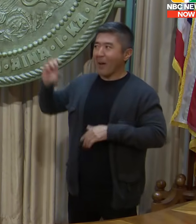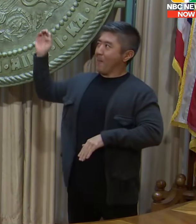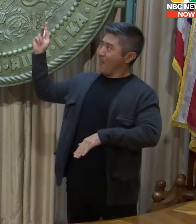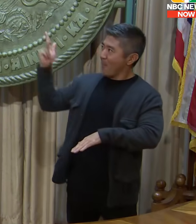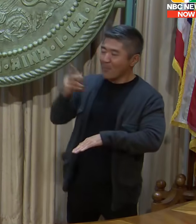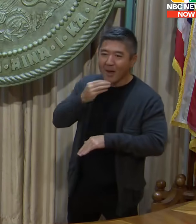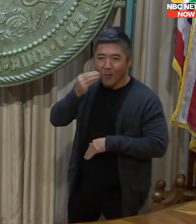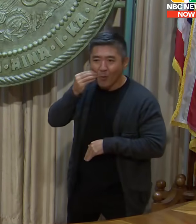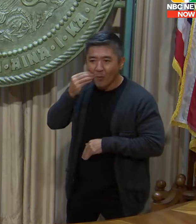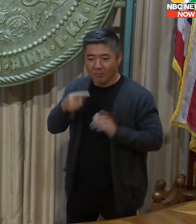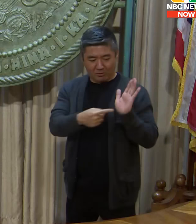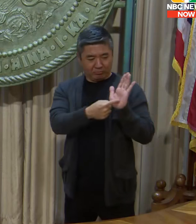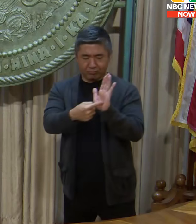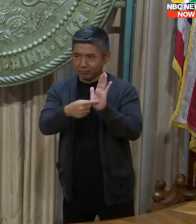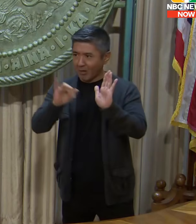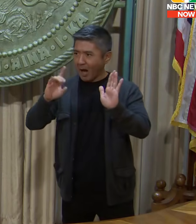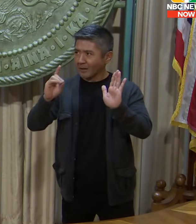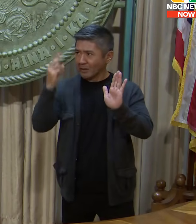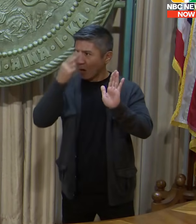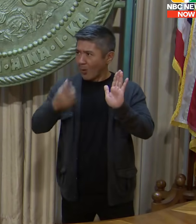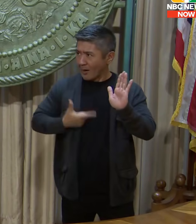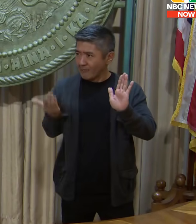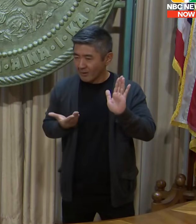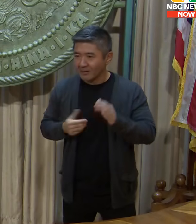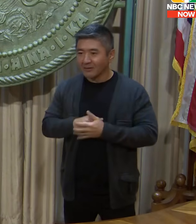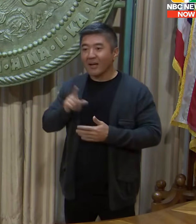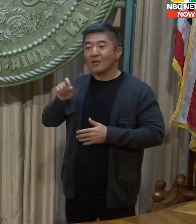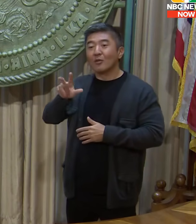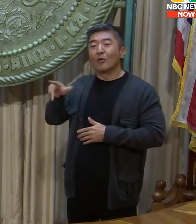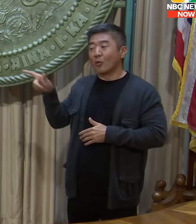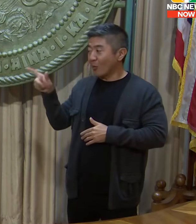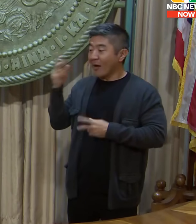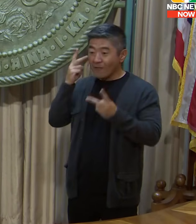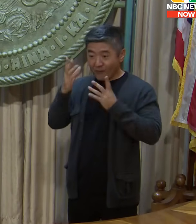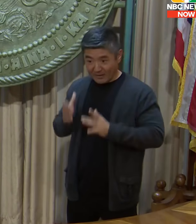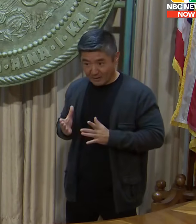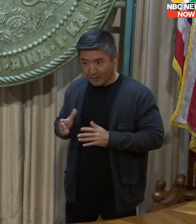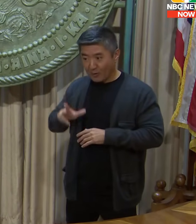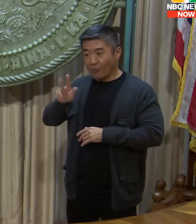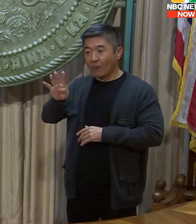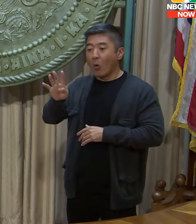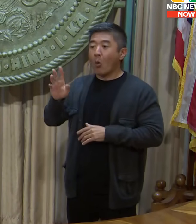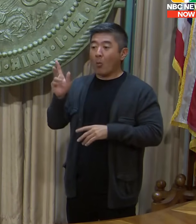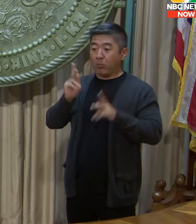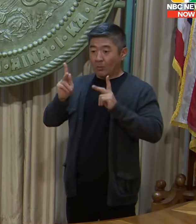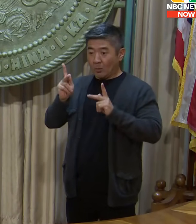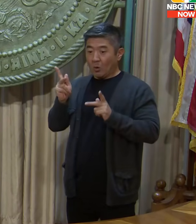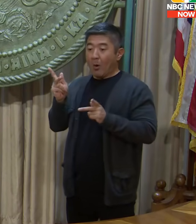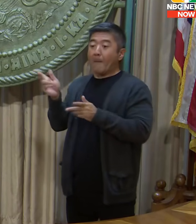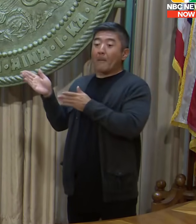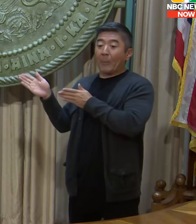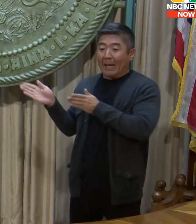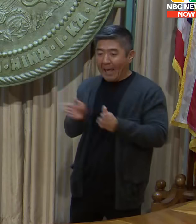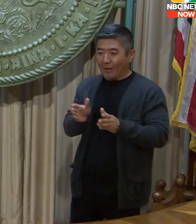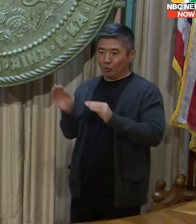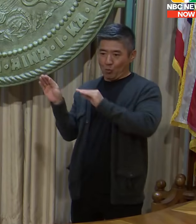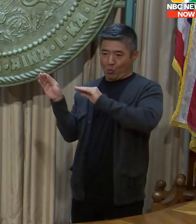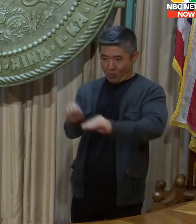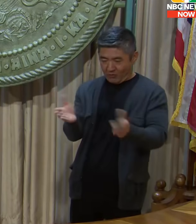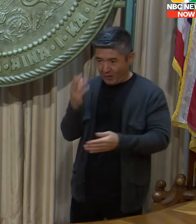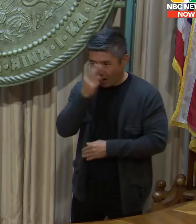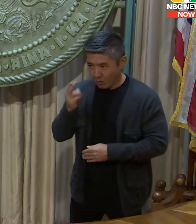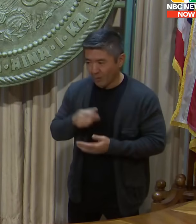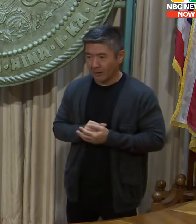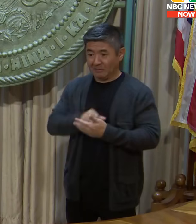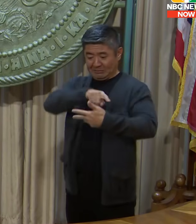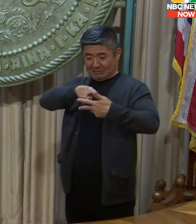a Hawaii ID, 167 visitors, and 34 intended residents. Now, the visitor category does not